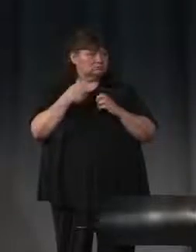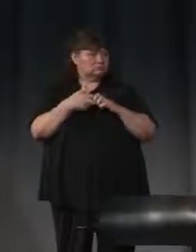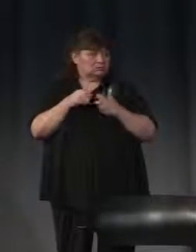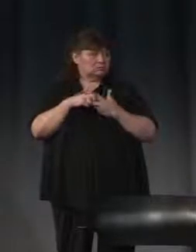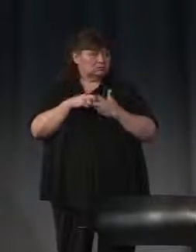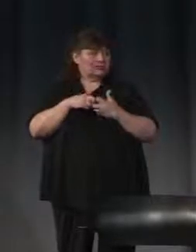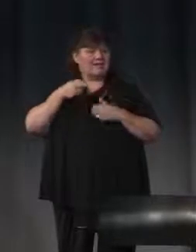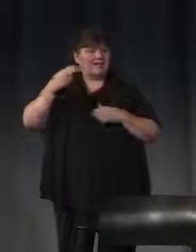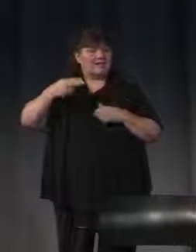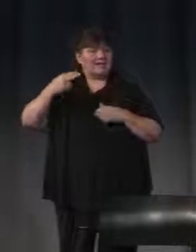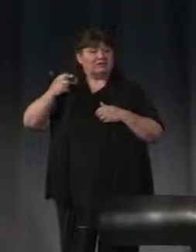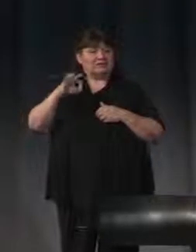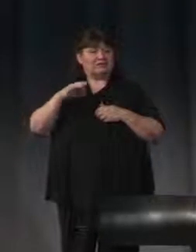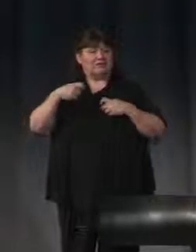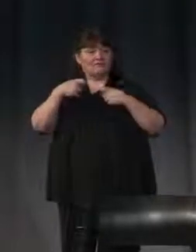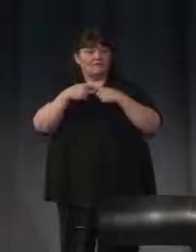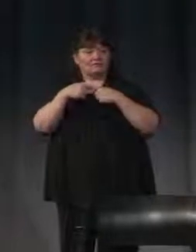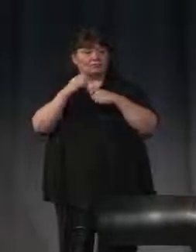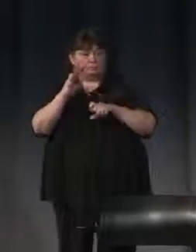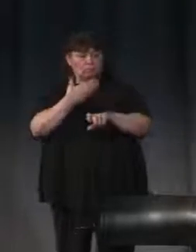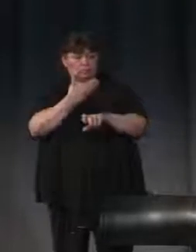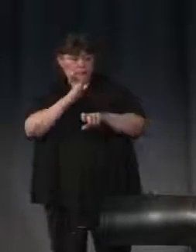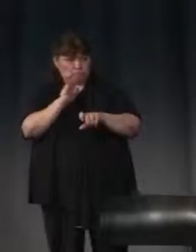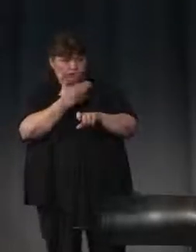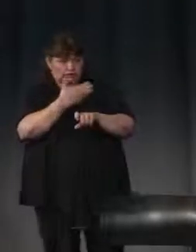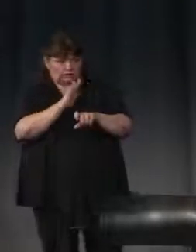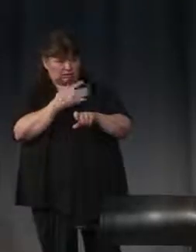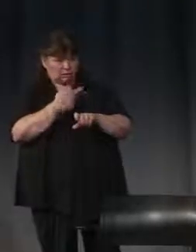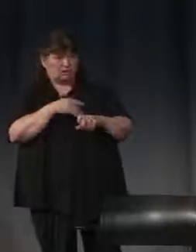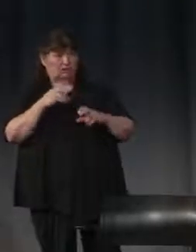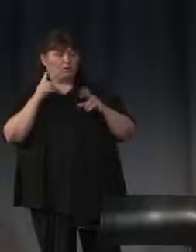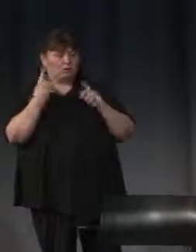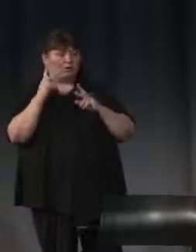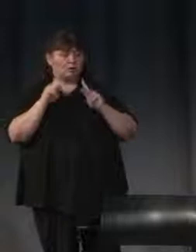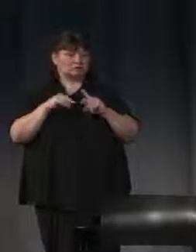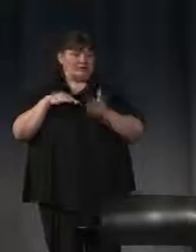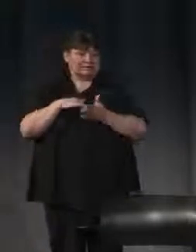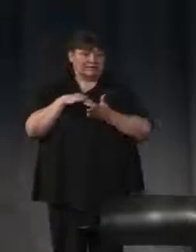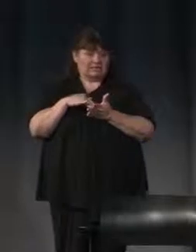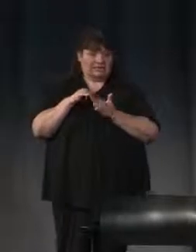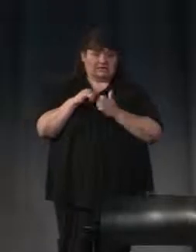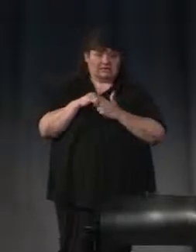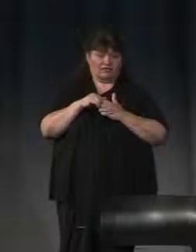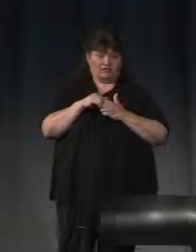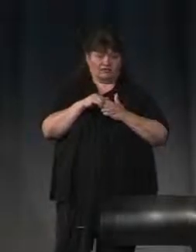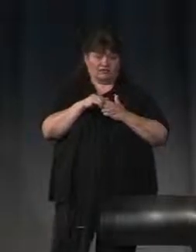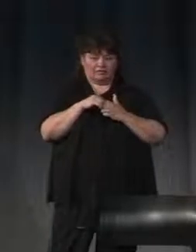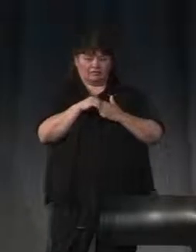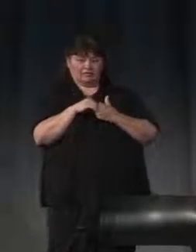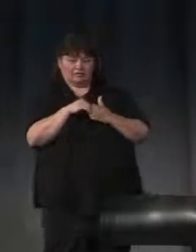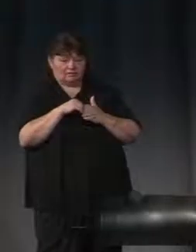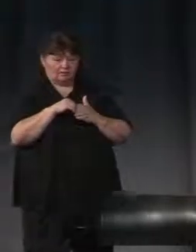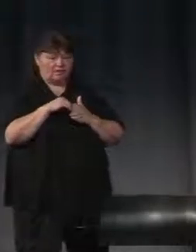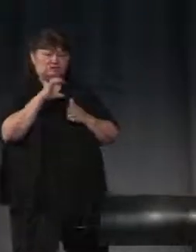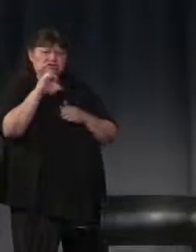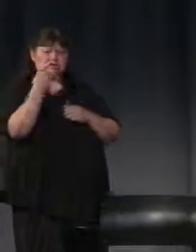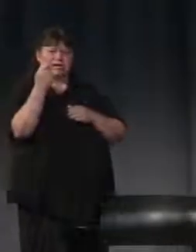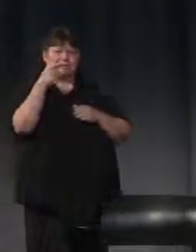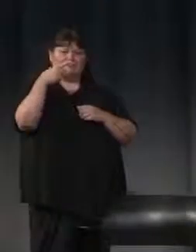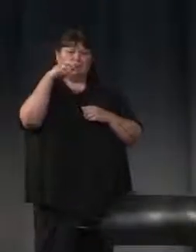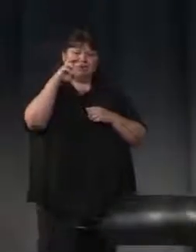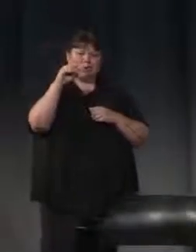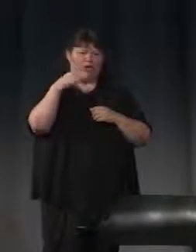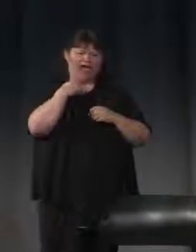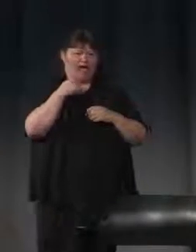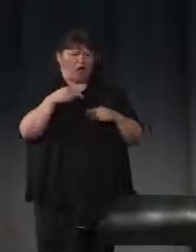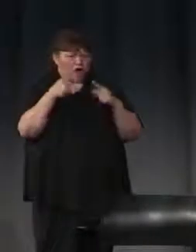the history of electronic music and the electronic music studio. So one of the people I study very closely, Pierre Schaeffer, who I argue with quite significantly